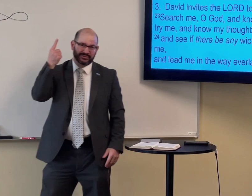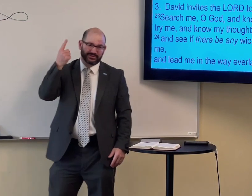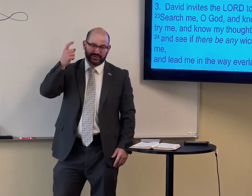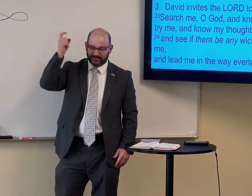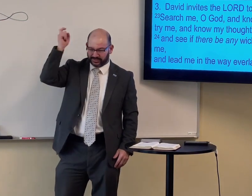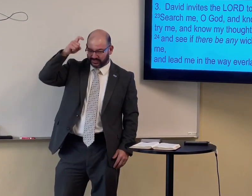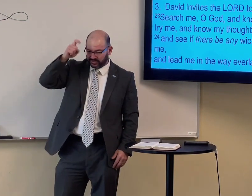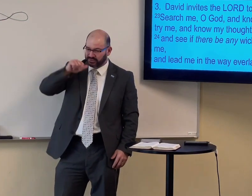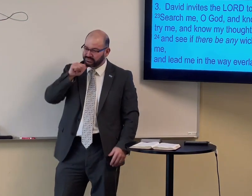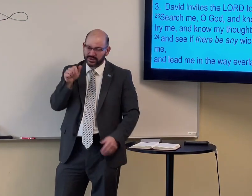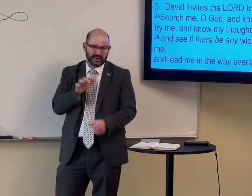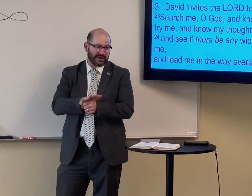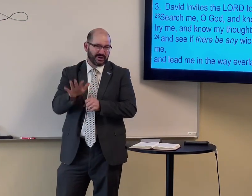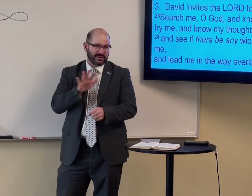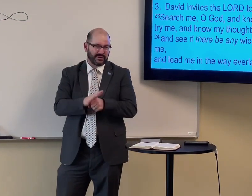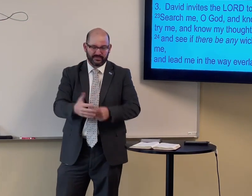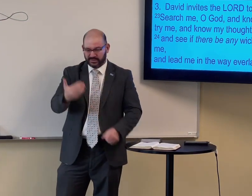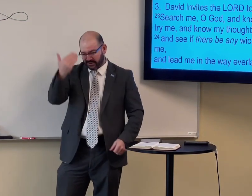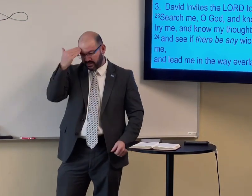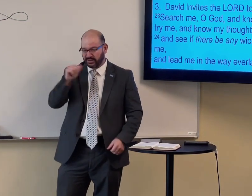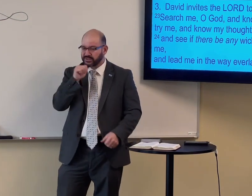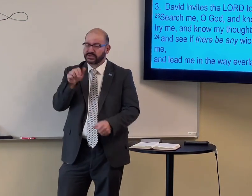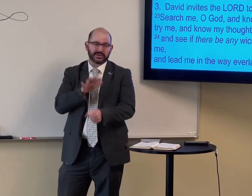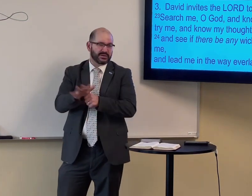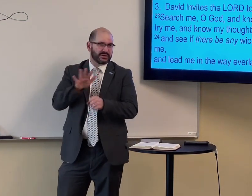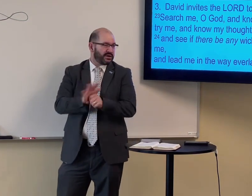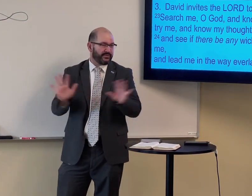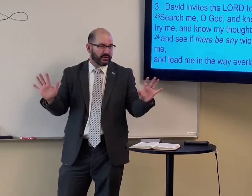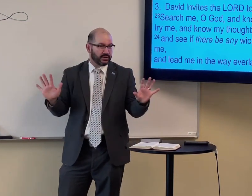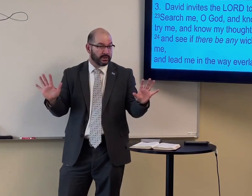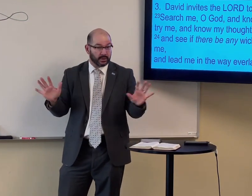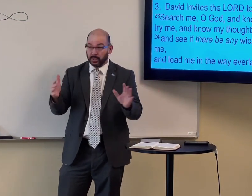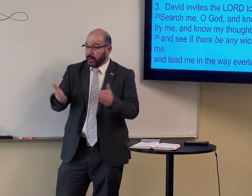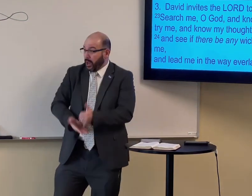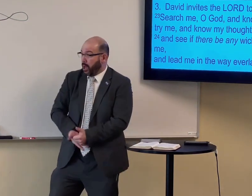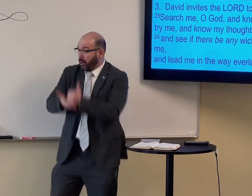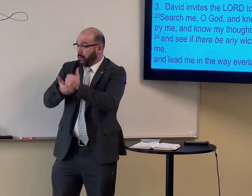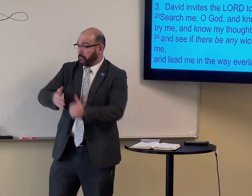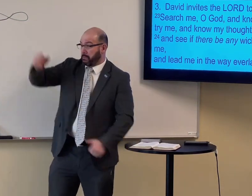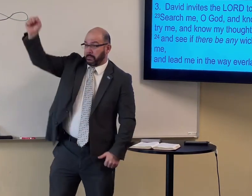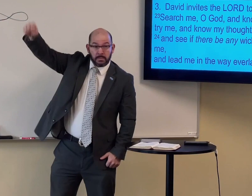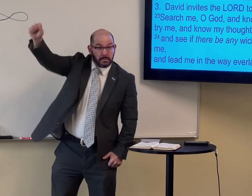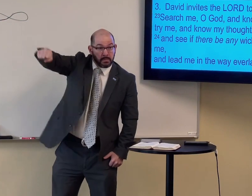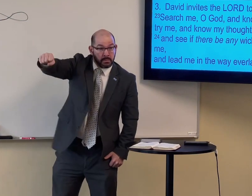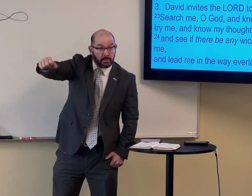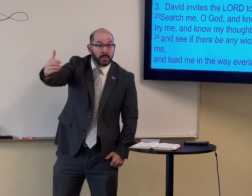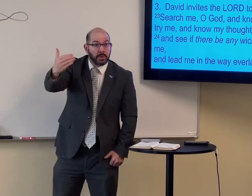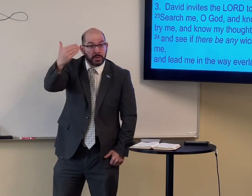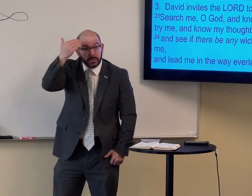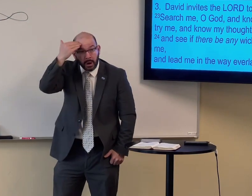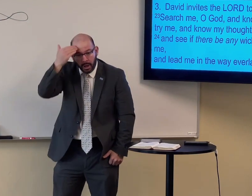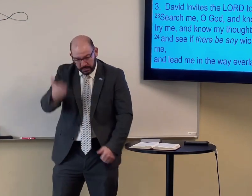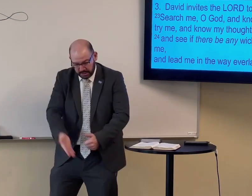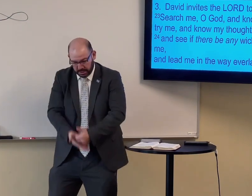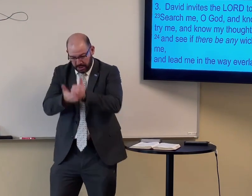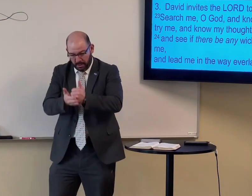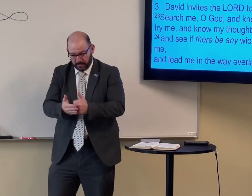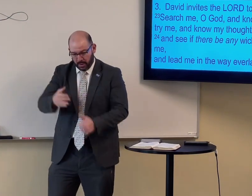David understood that wisdom is not enough. Help help